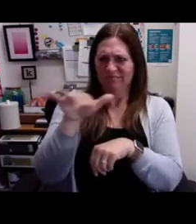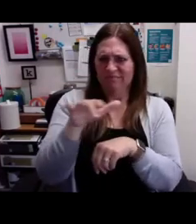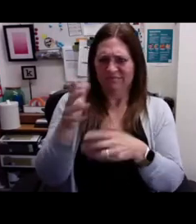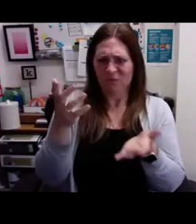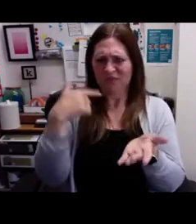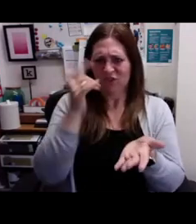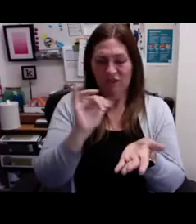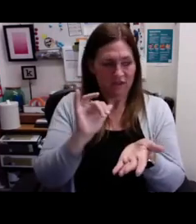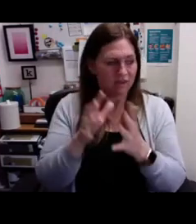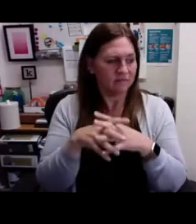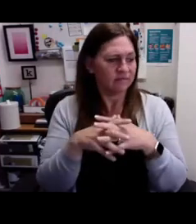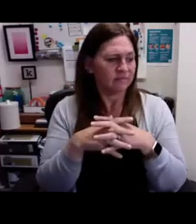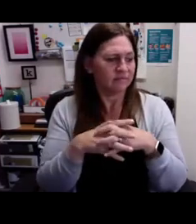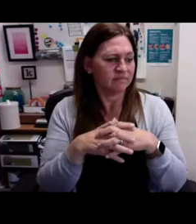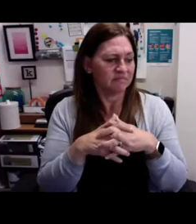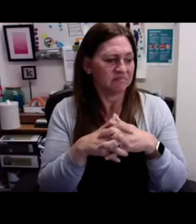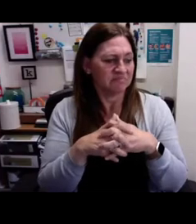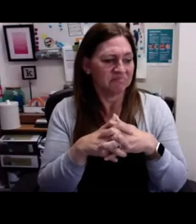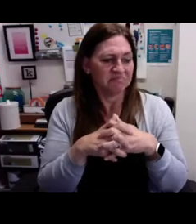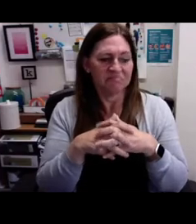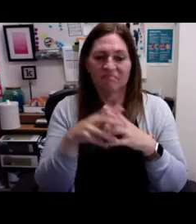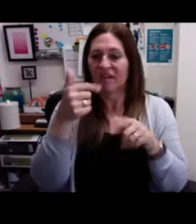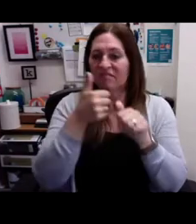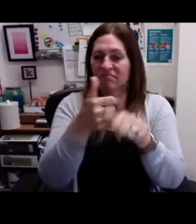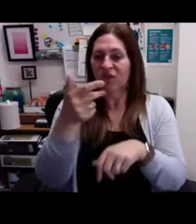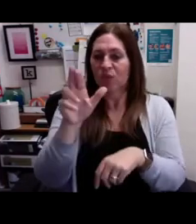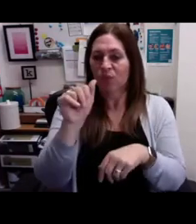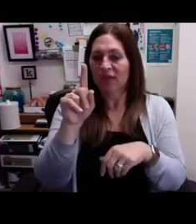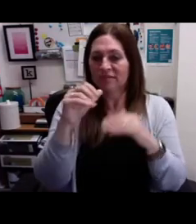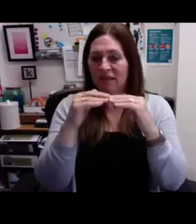fingerspelling. Now, how would you use fingerspelling, and what does that look like?